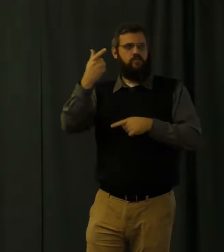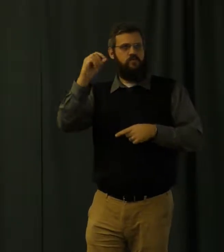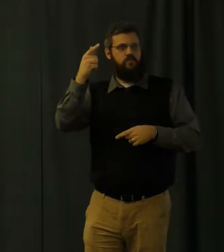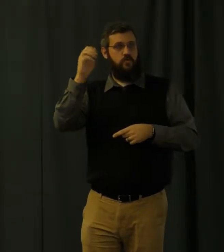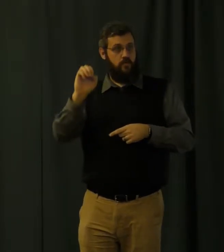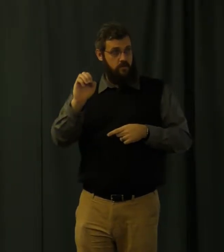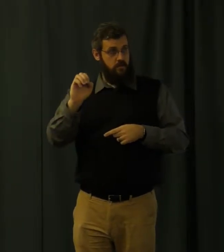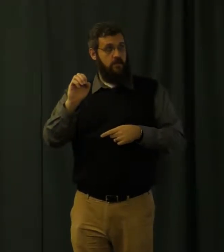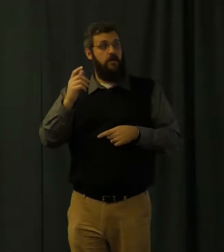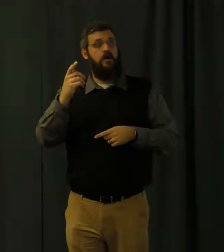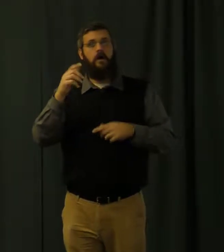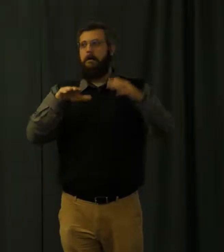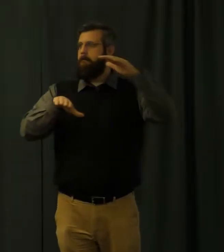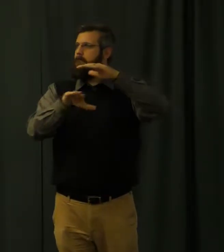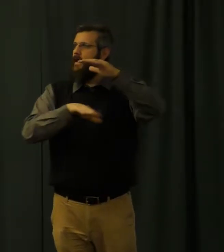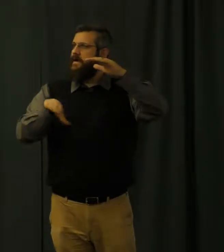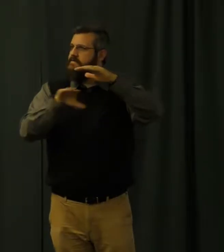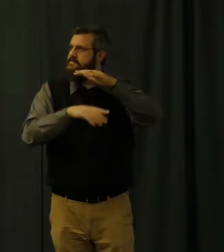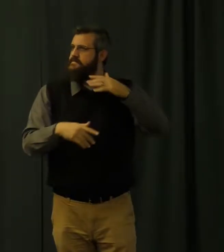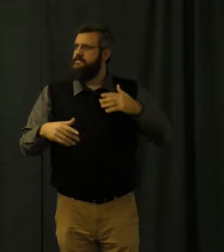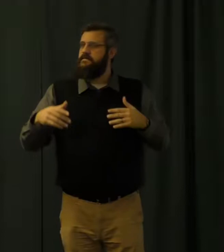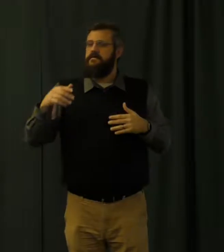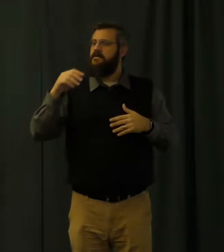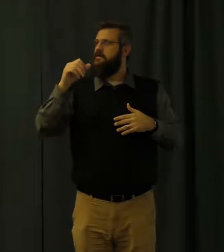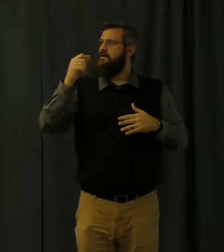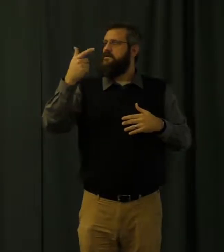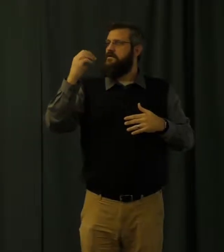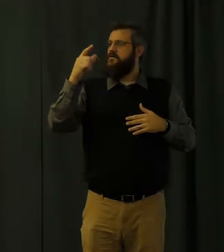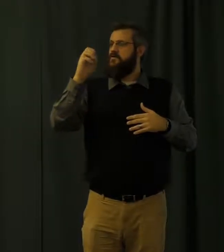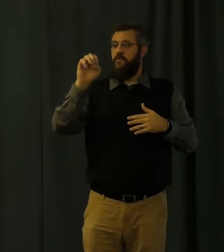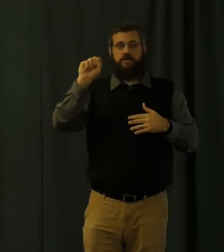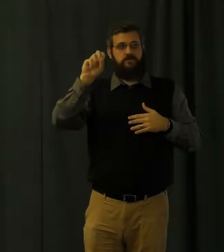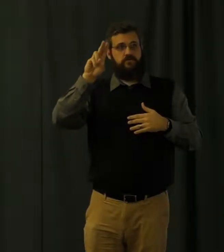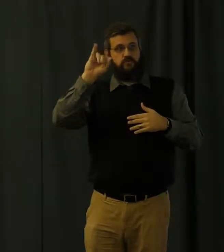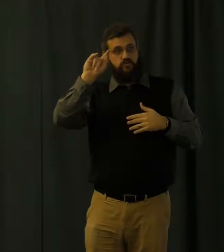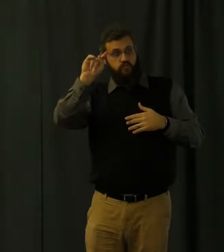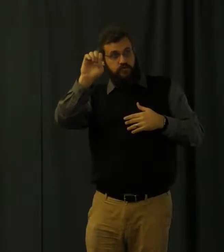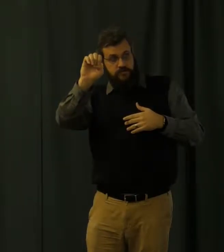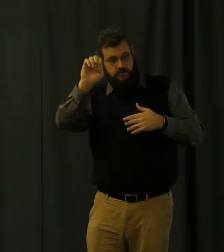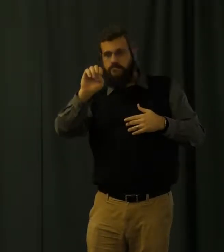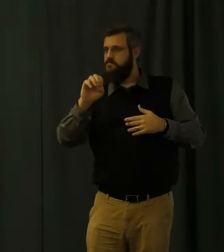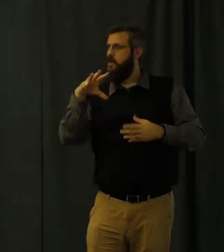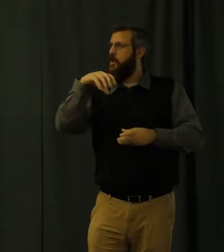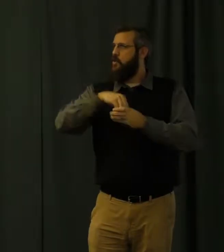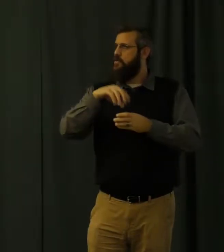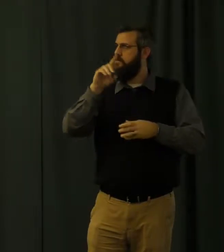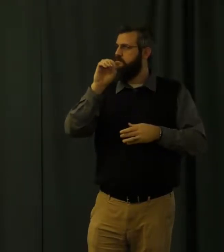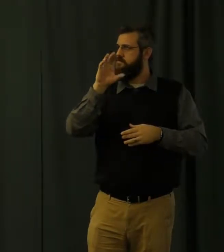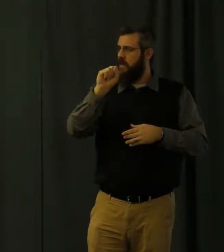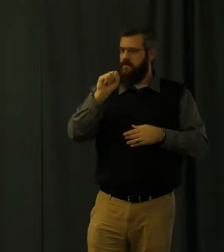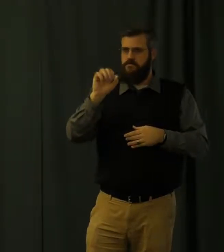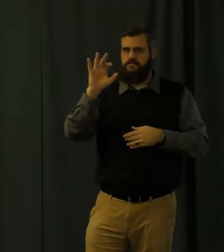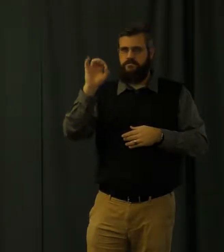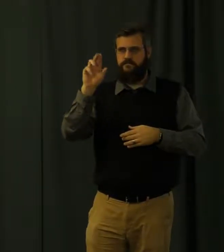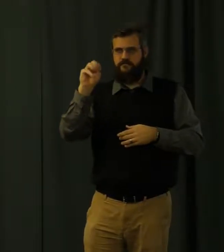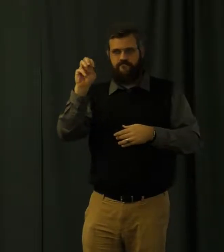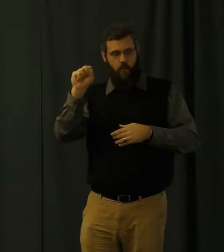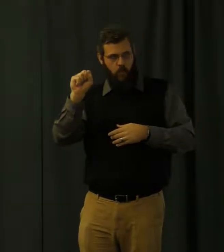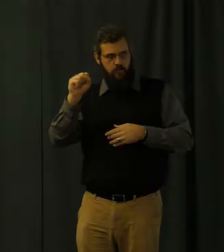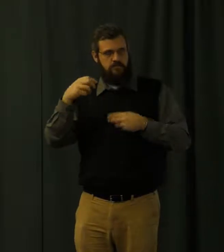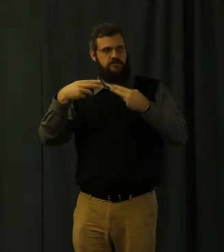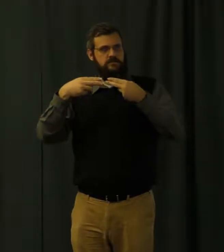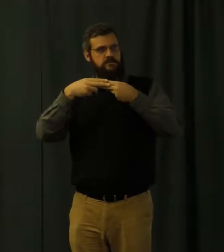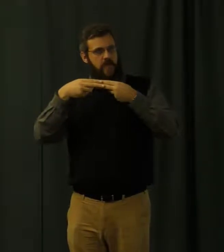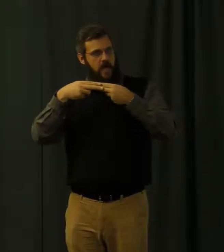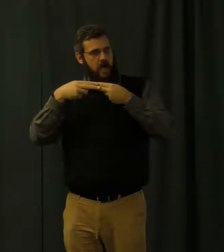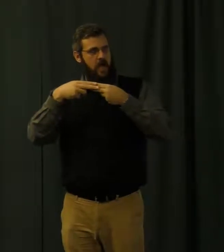So your basic Google Suite is like your docs and your forms and your